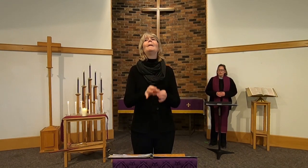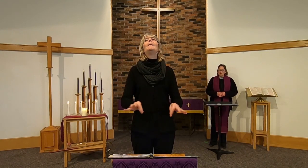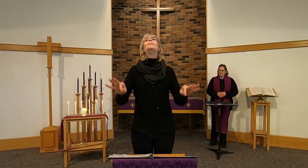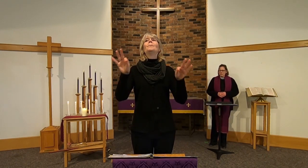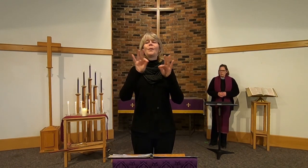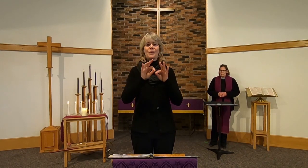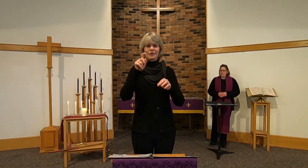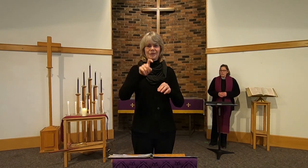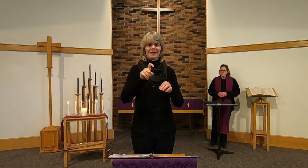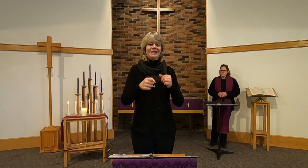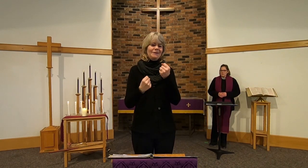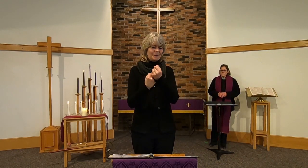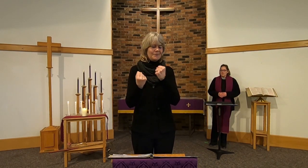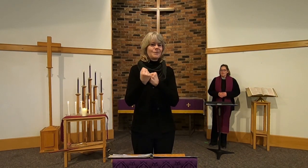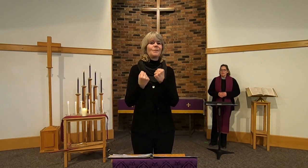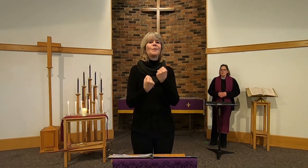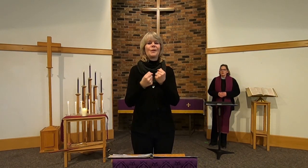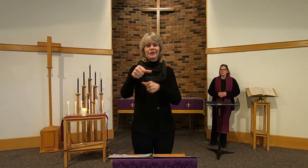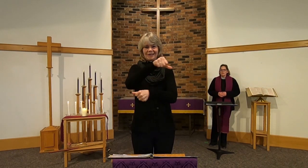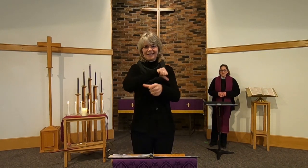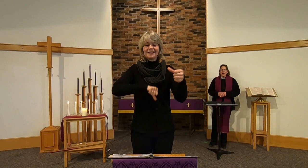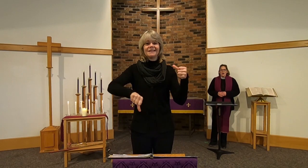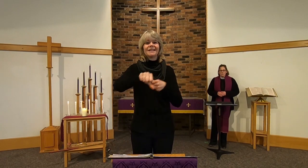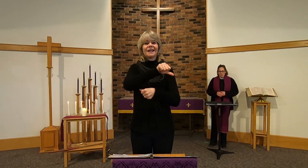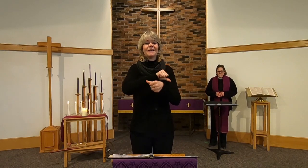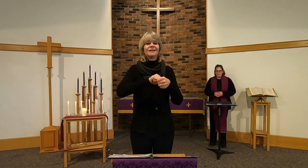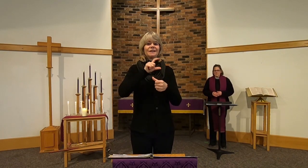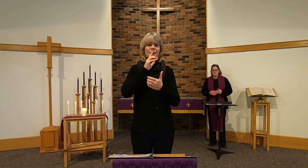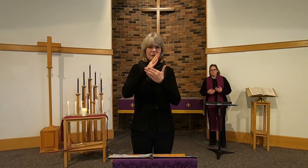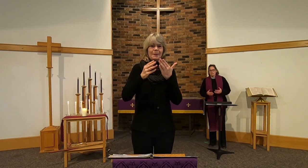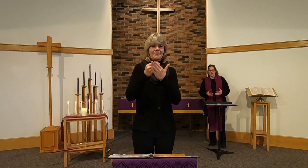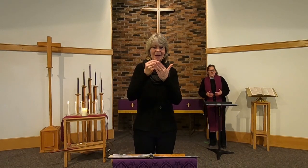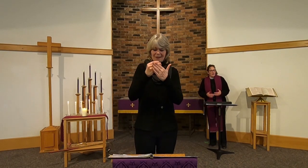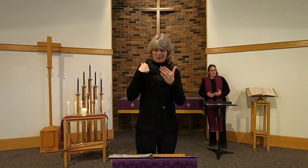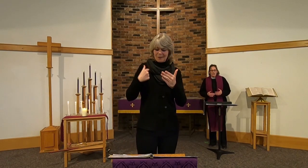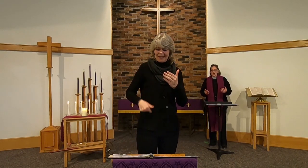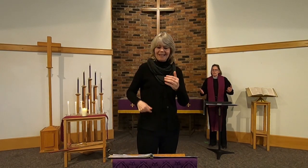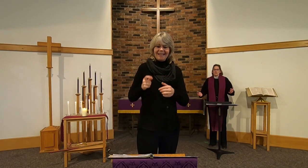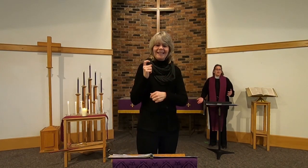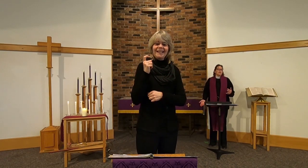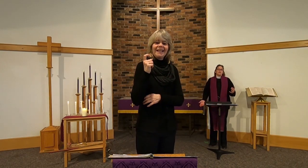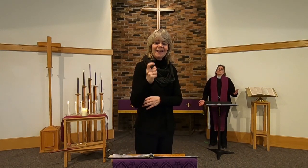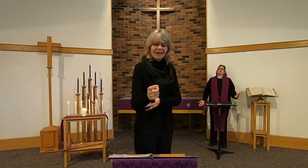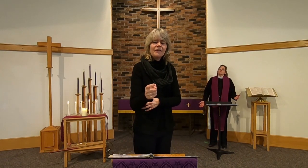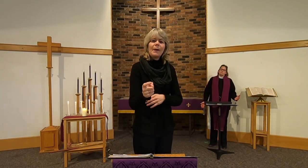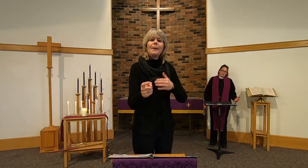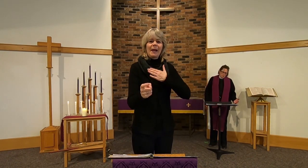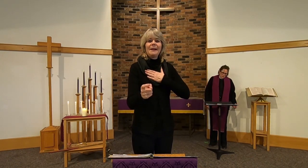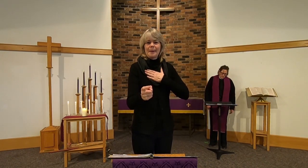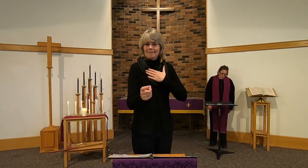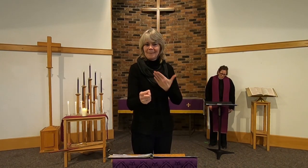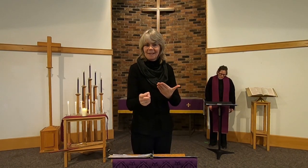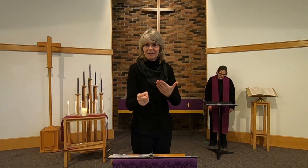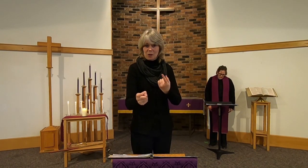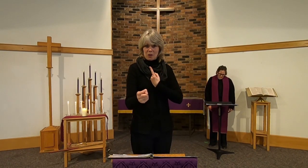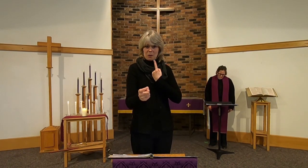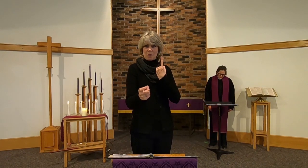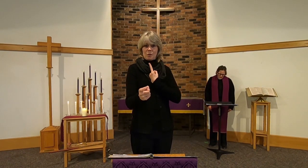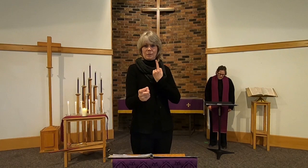a little bit of our money, we practice admitting, I can't do this by